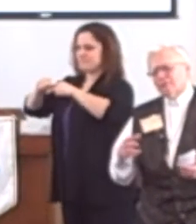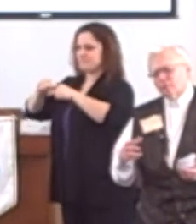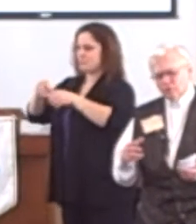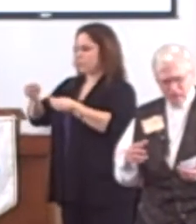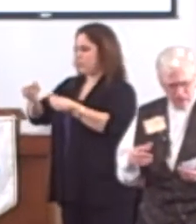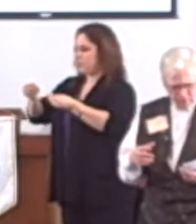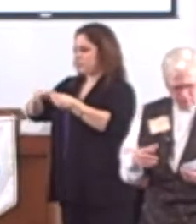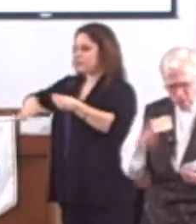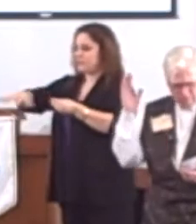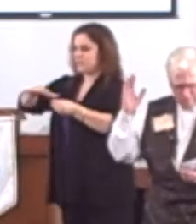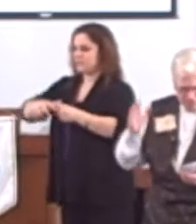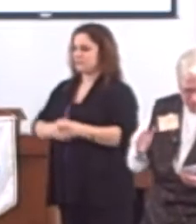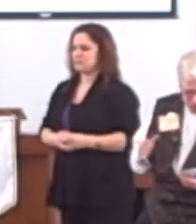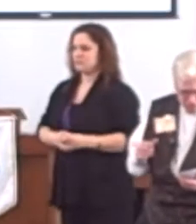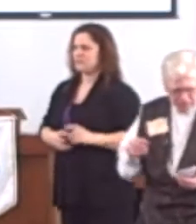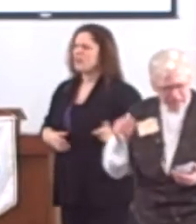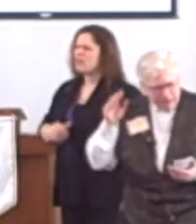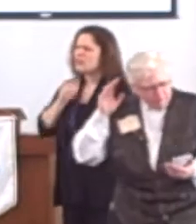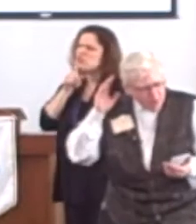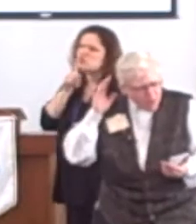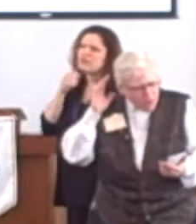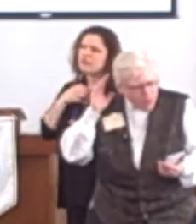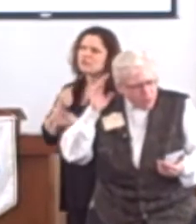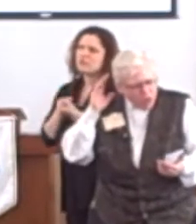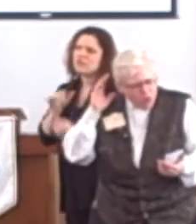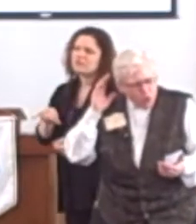I'm not sure I feel that. Well, maybe I should.